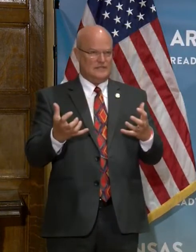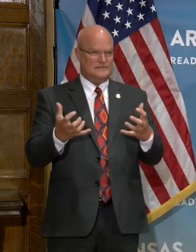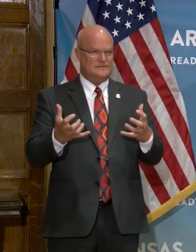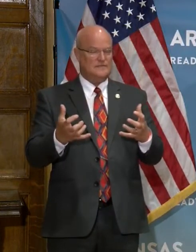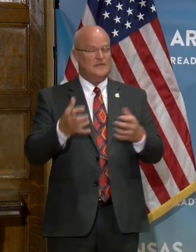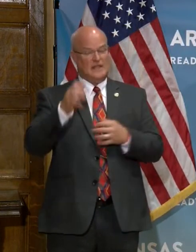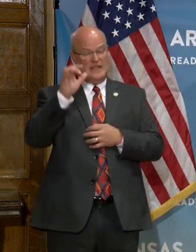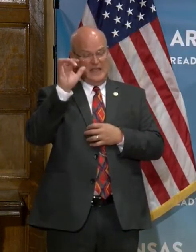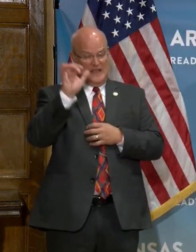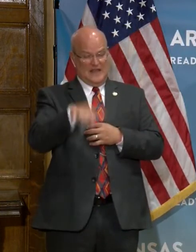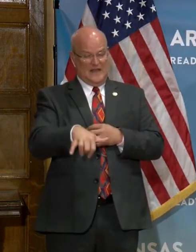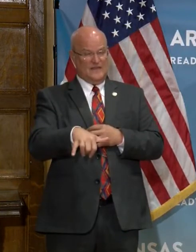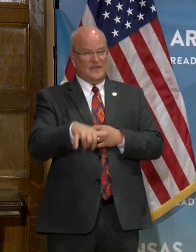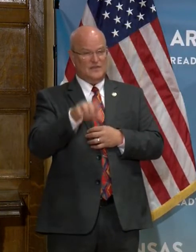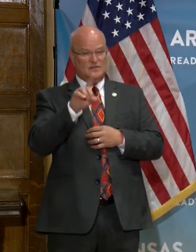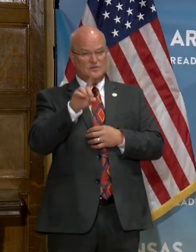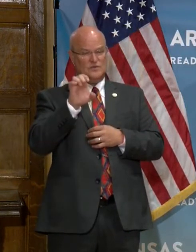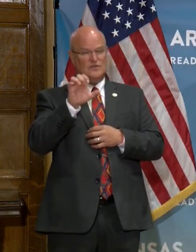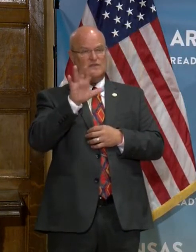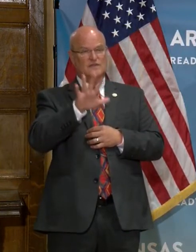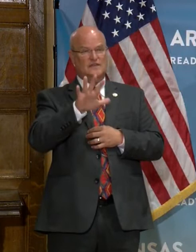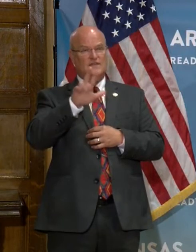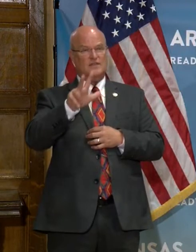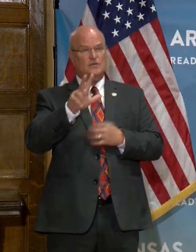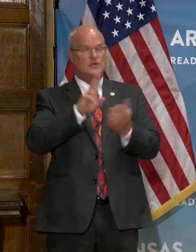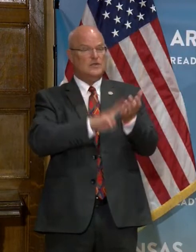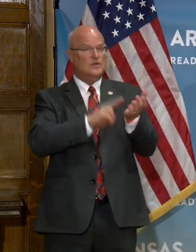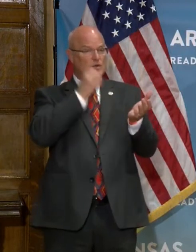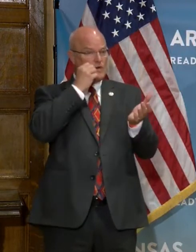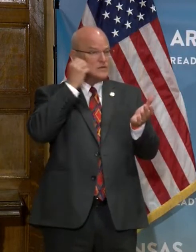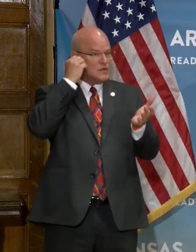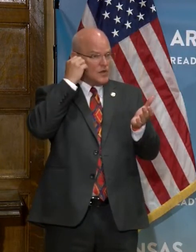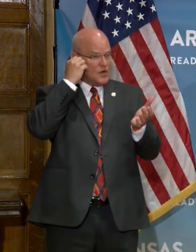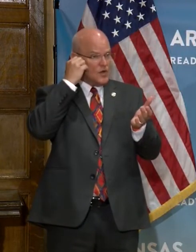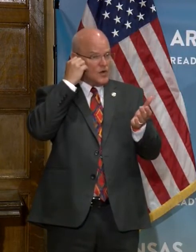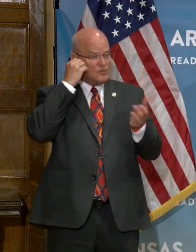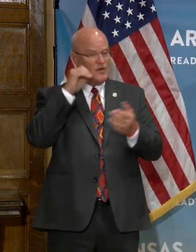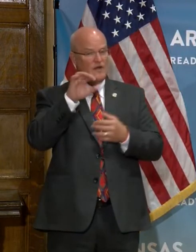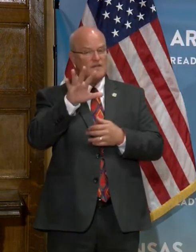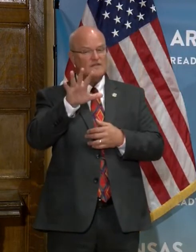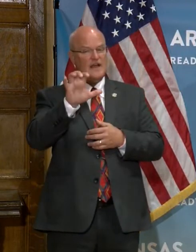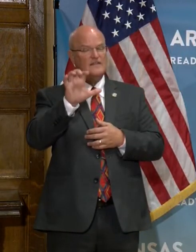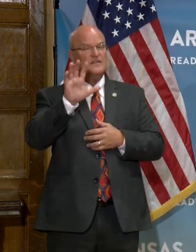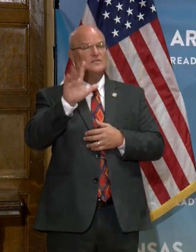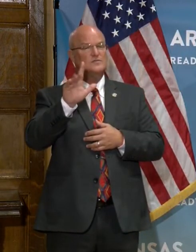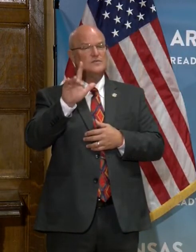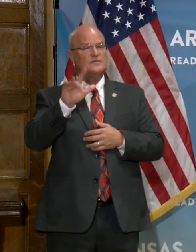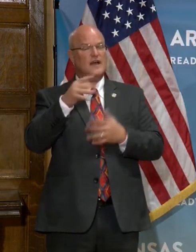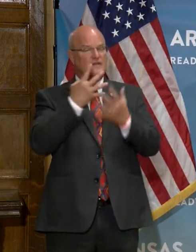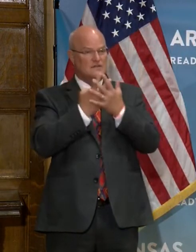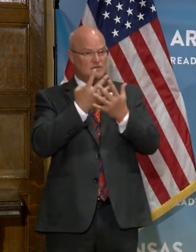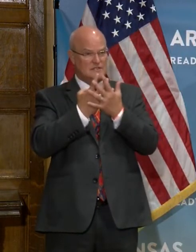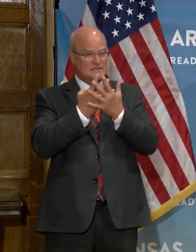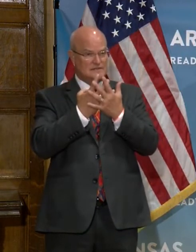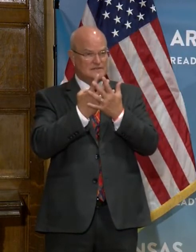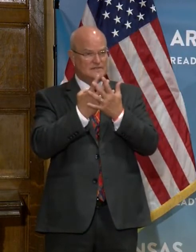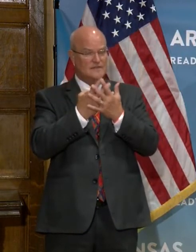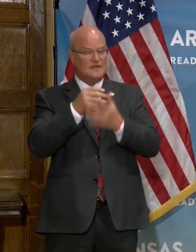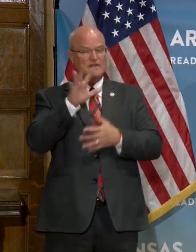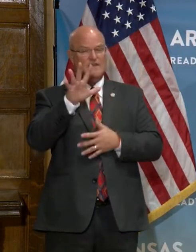And of those, 153 are in nursing home, at least 525 are in correctional facilities,